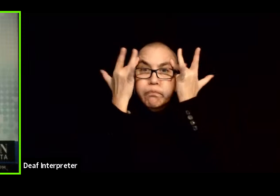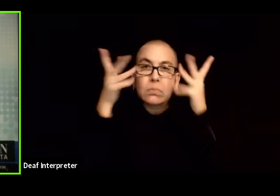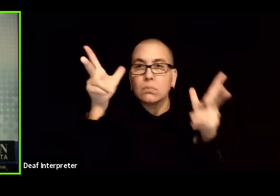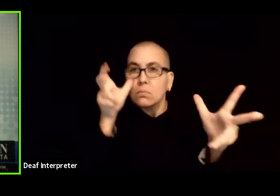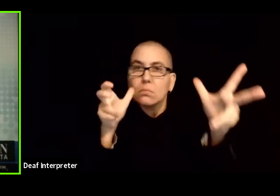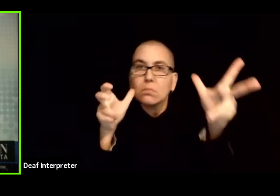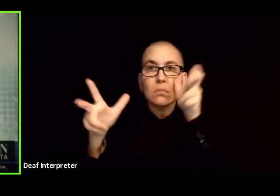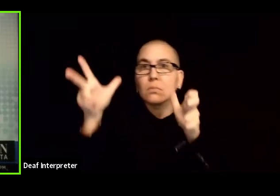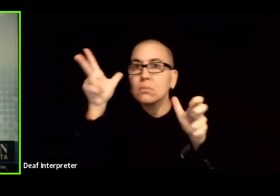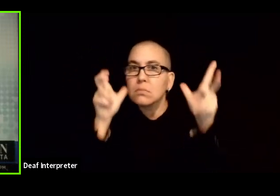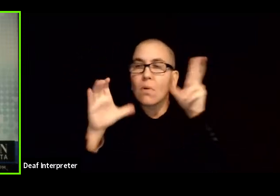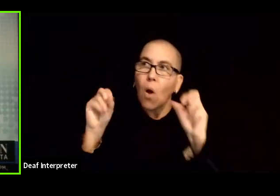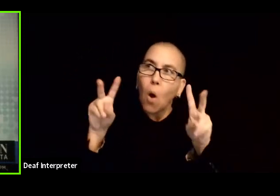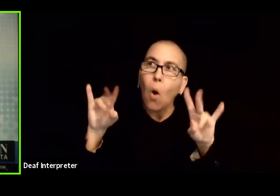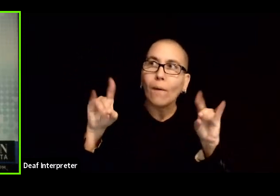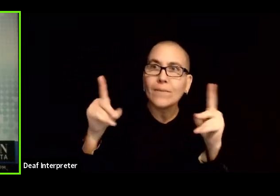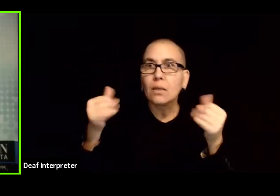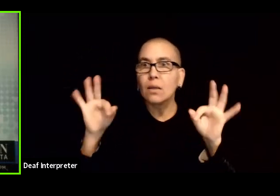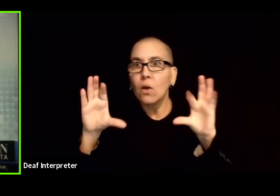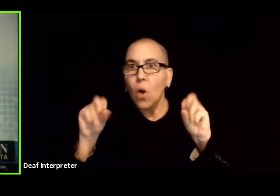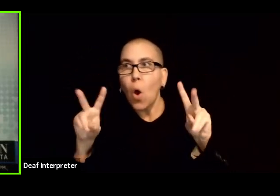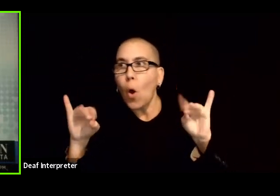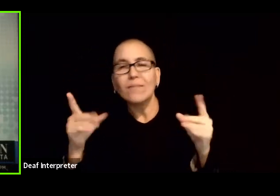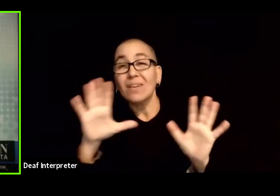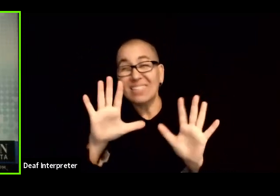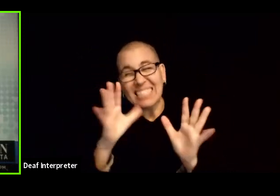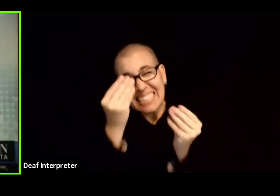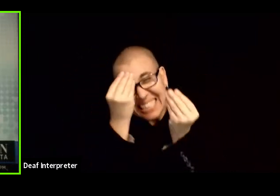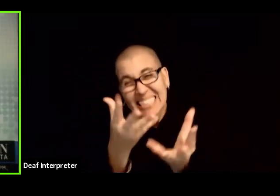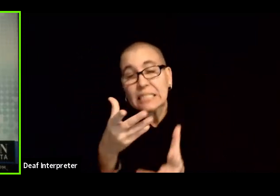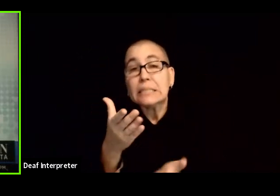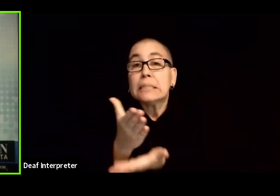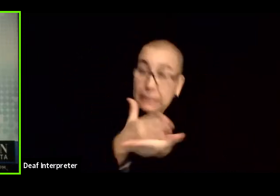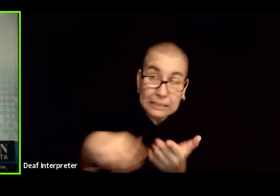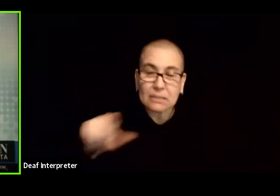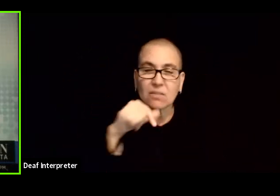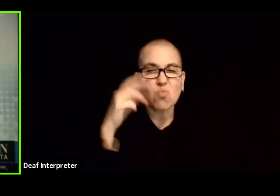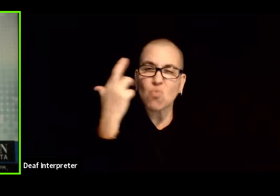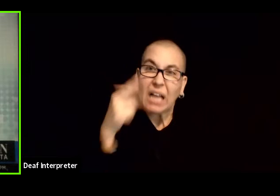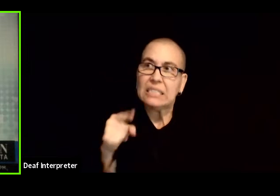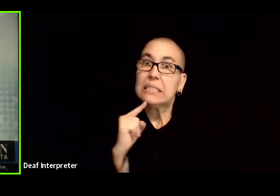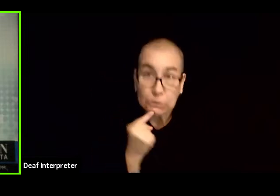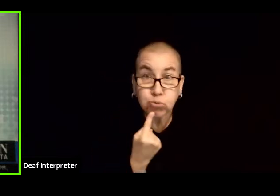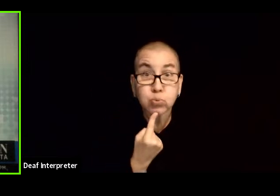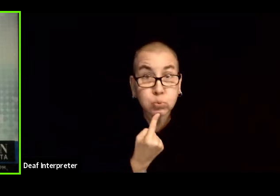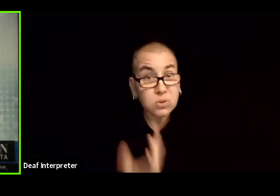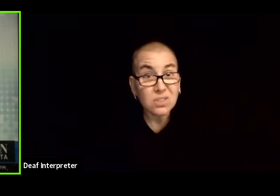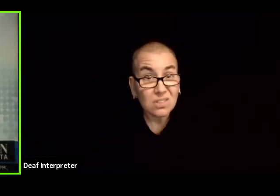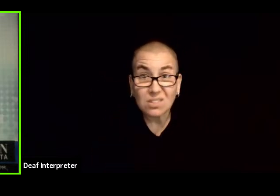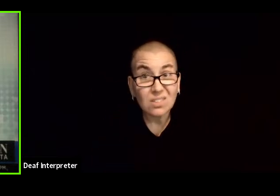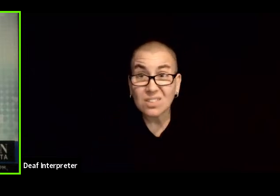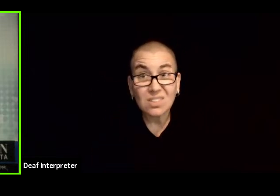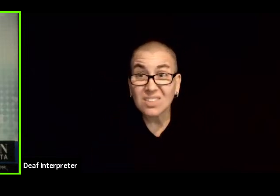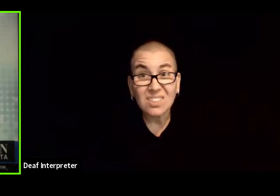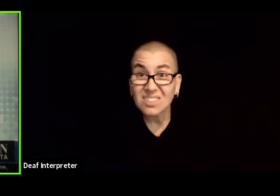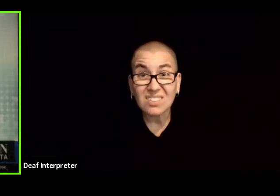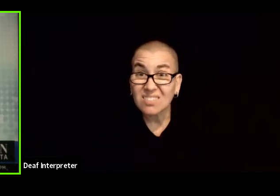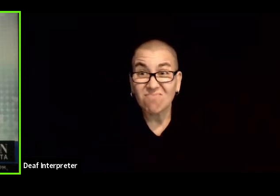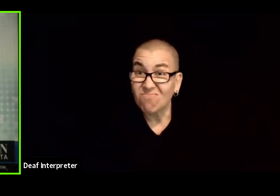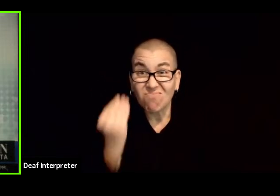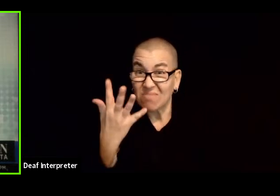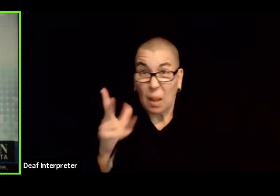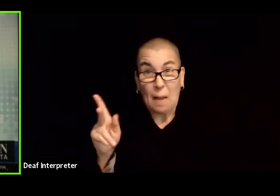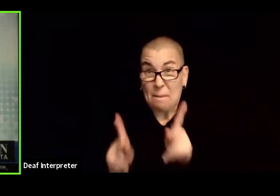just the fact that people are not complying with the current guidance,